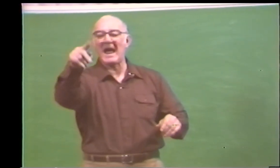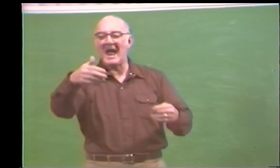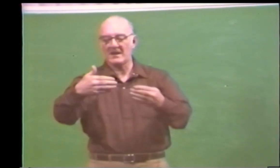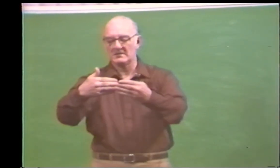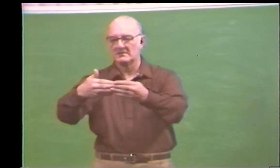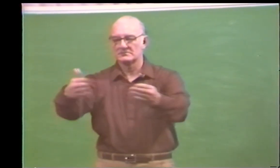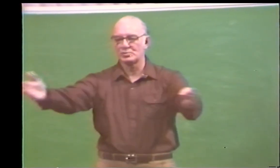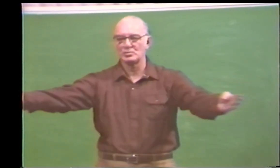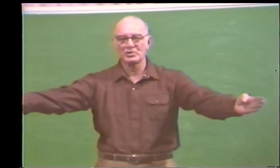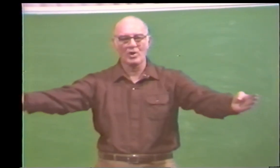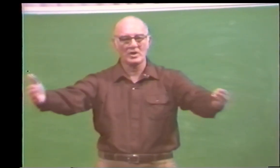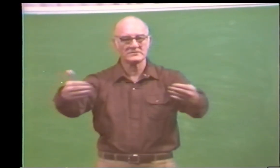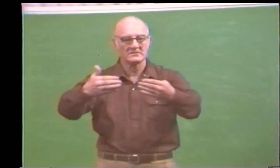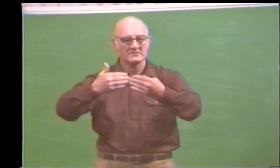back, two doors.